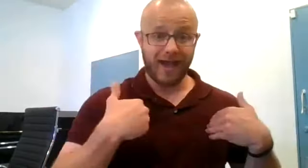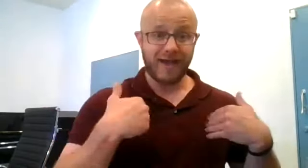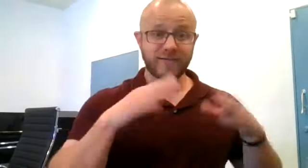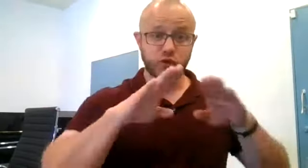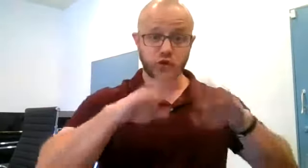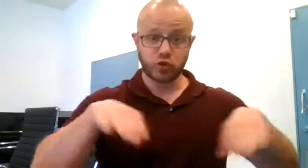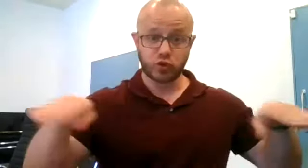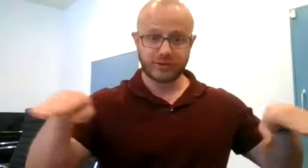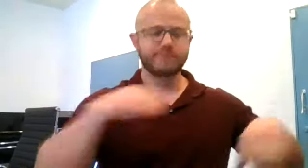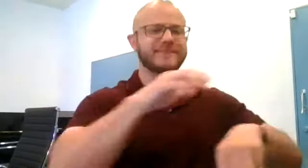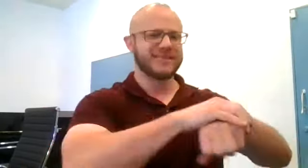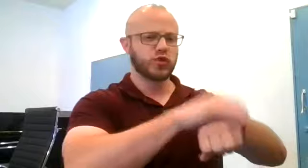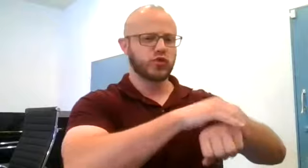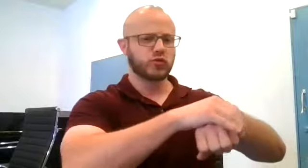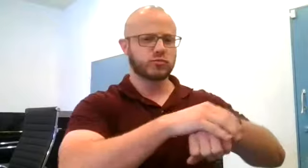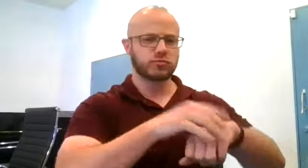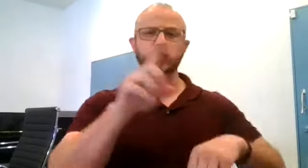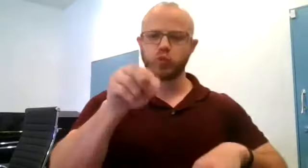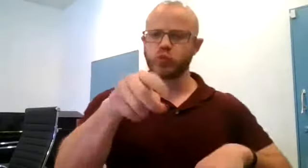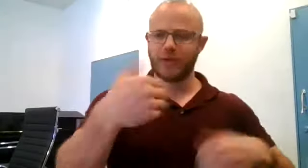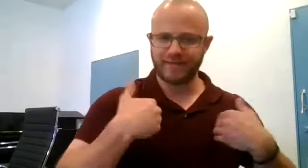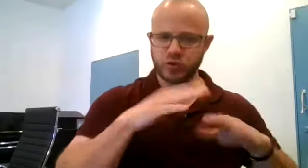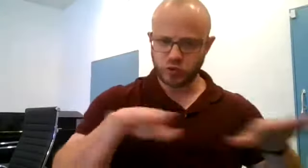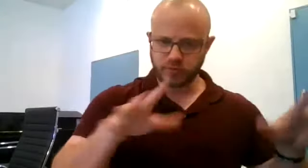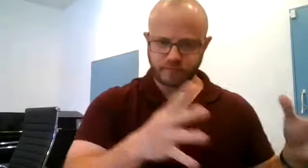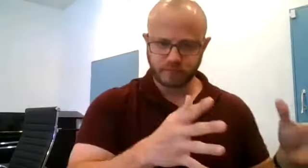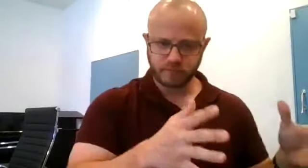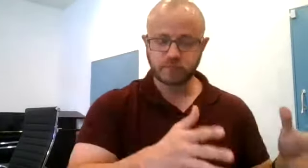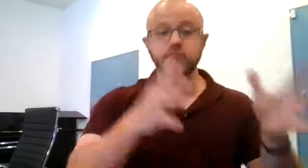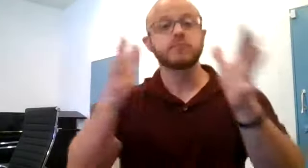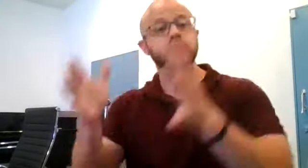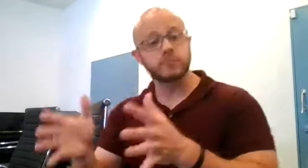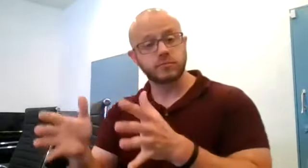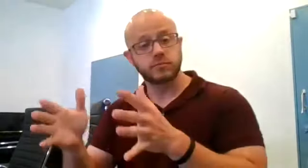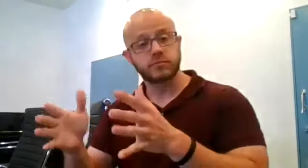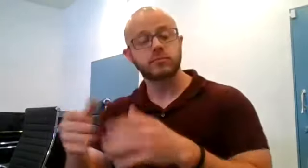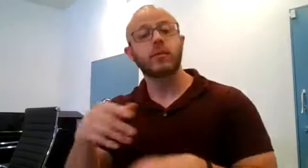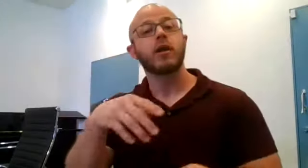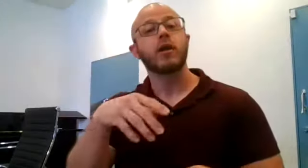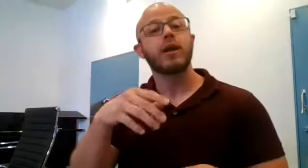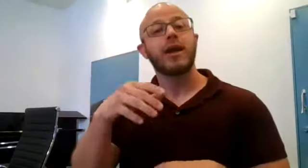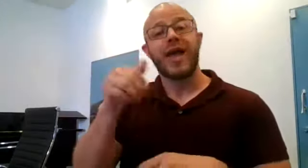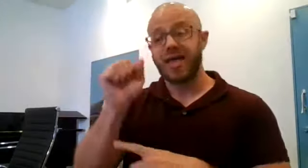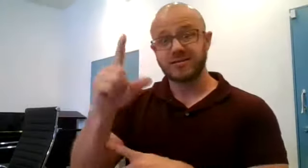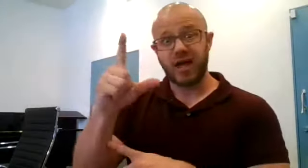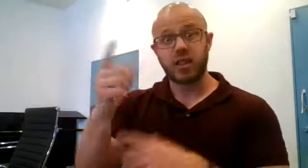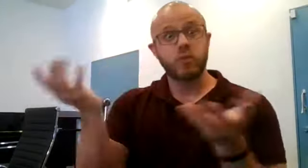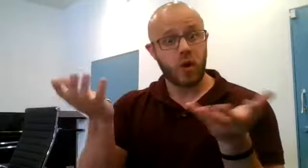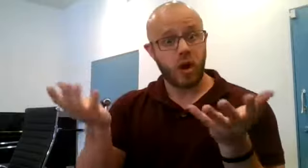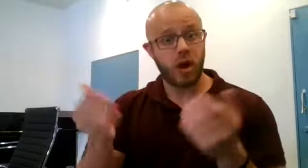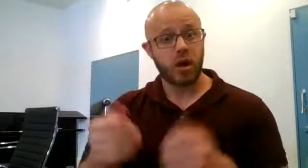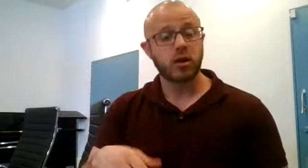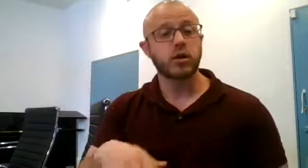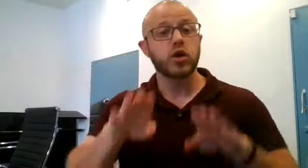Do you have children? That's the way we say it in English. Do you have children? So in sign language in ASL, it